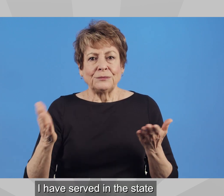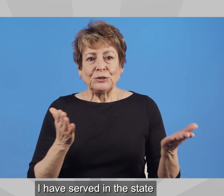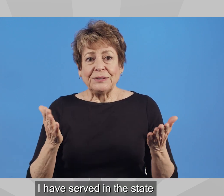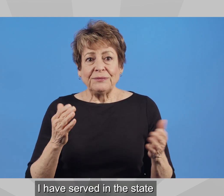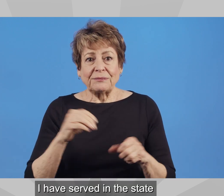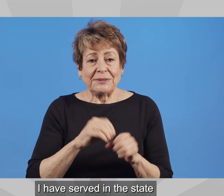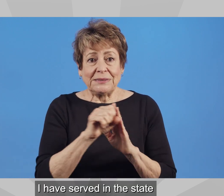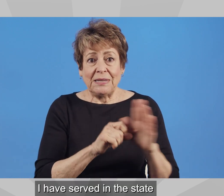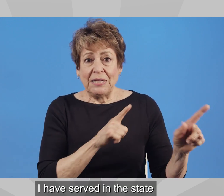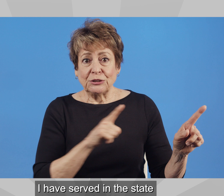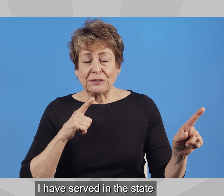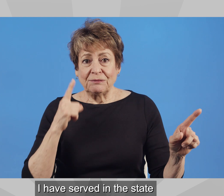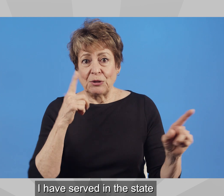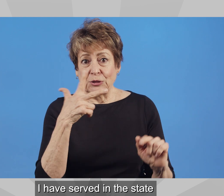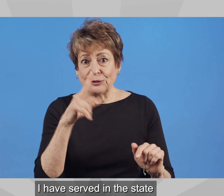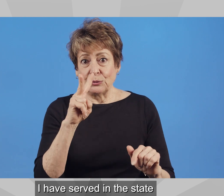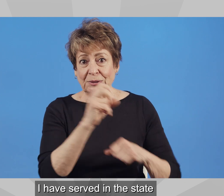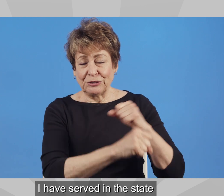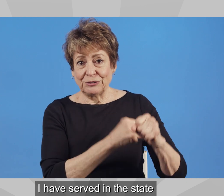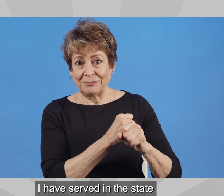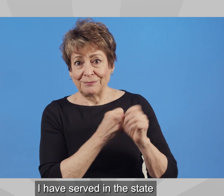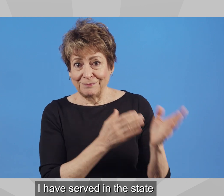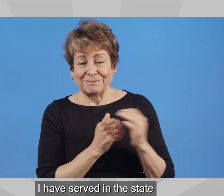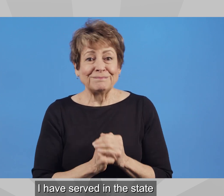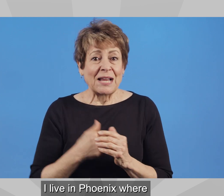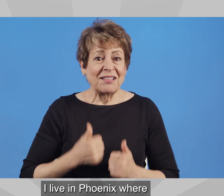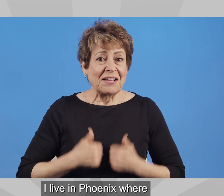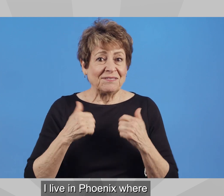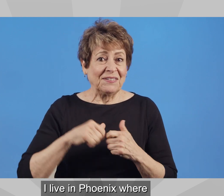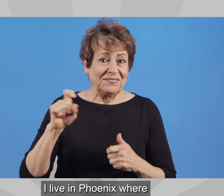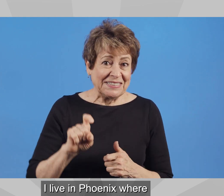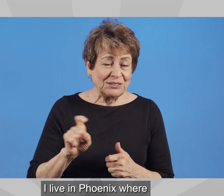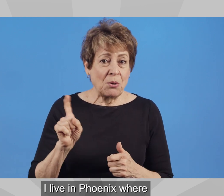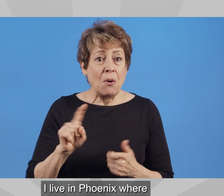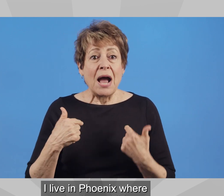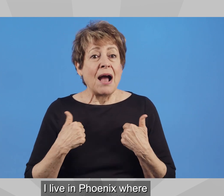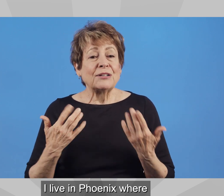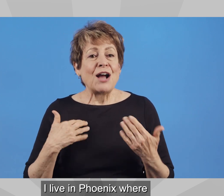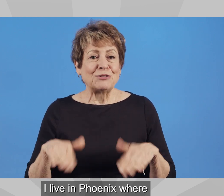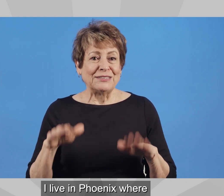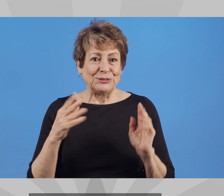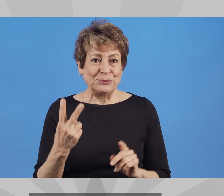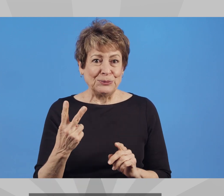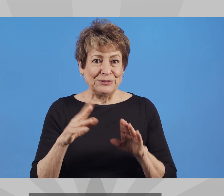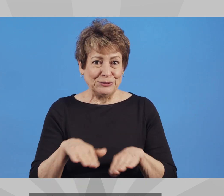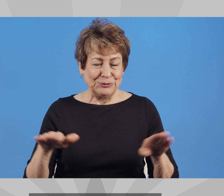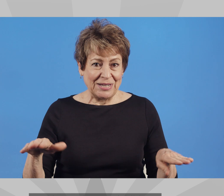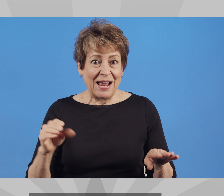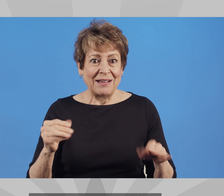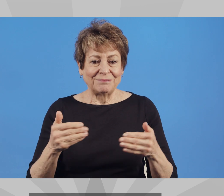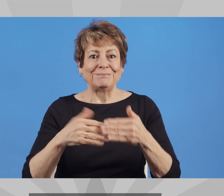I have served in the state legislature for 32 years. I live in Phoenix, where I raised 2 children and have